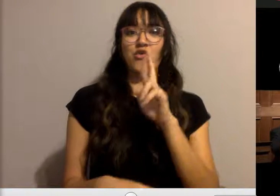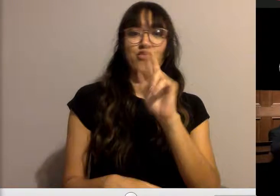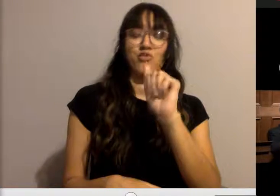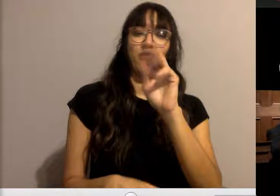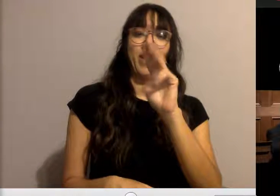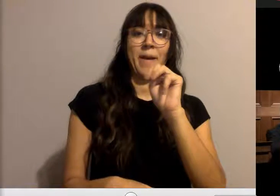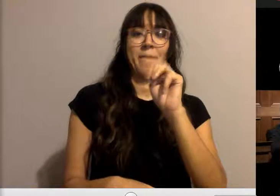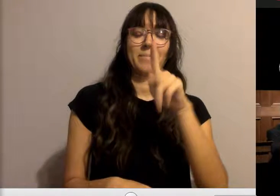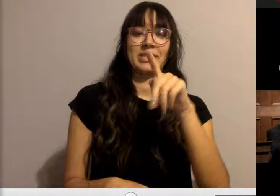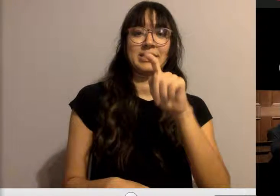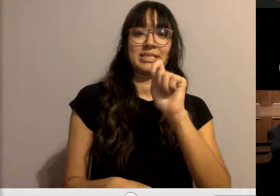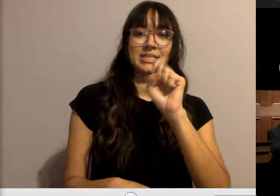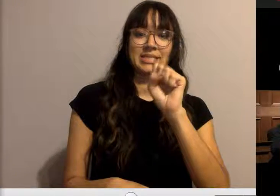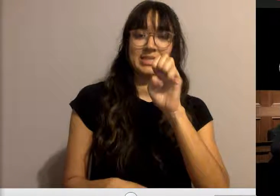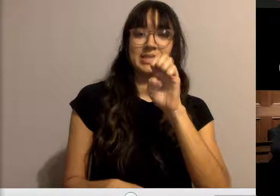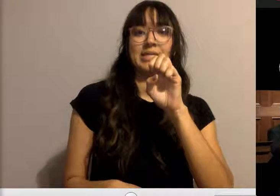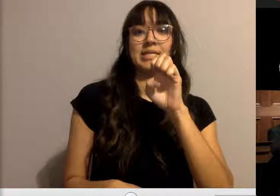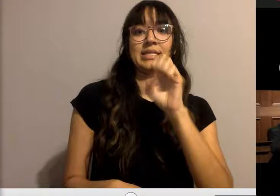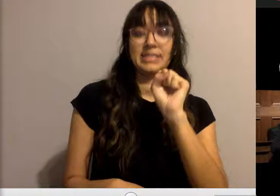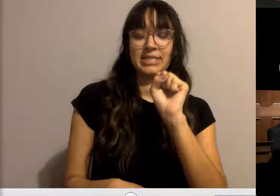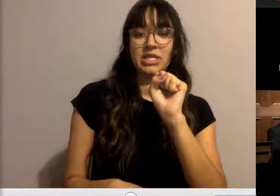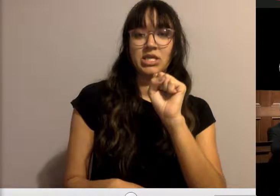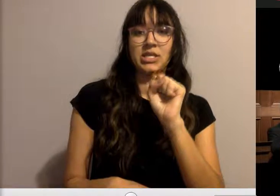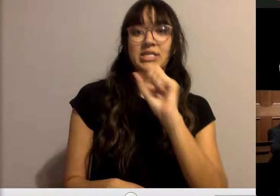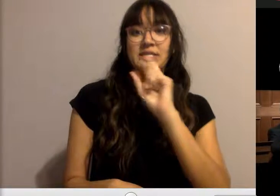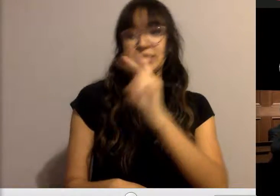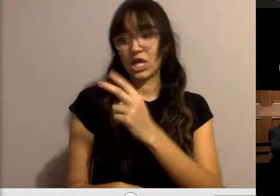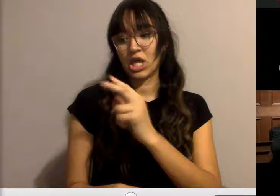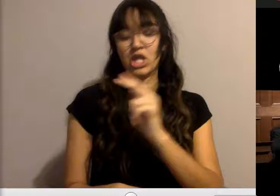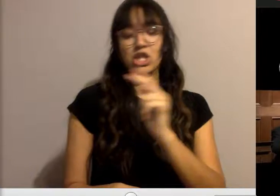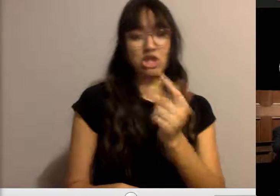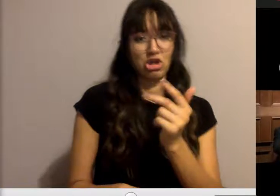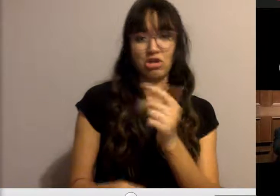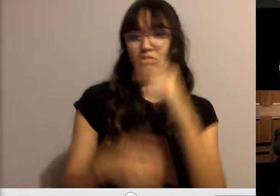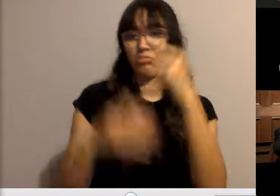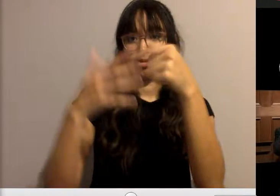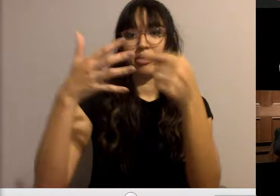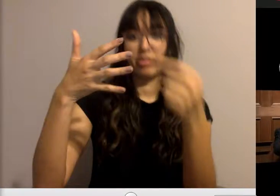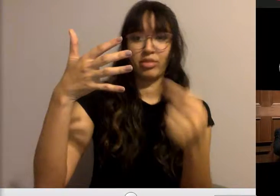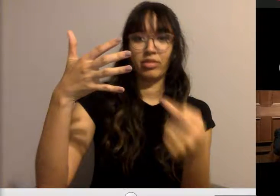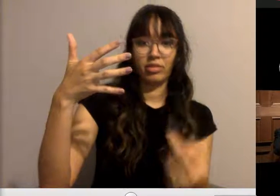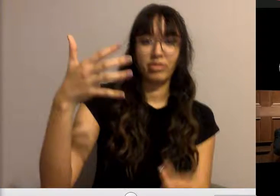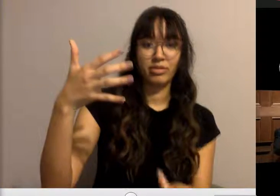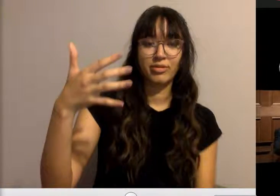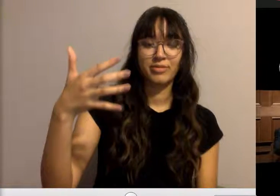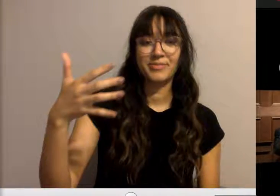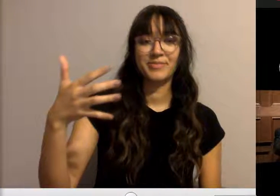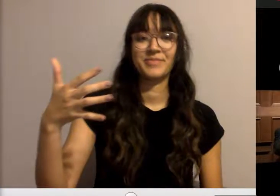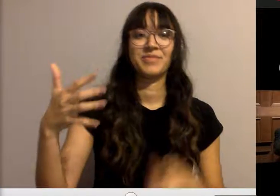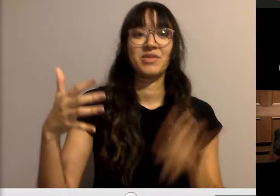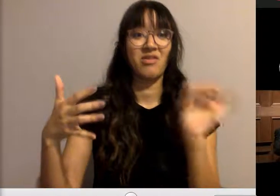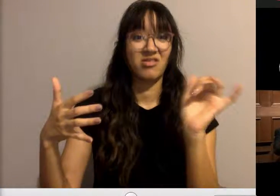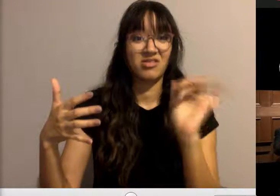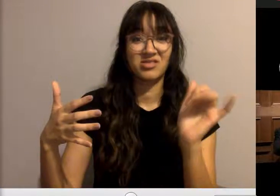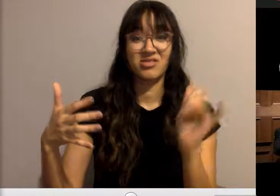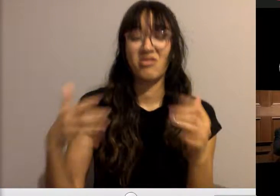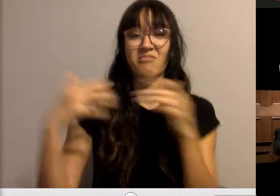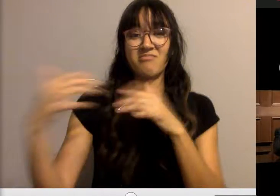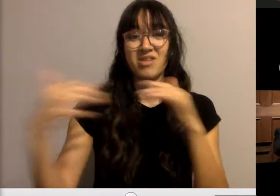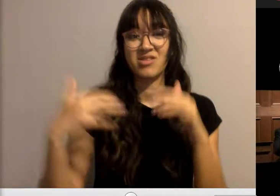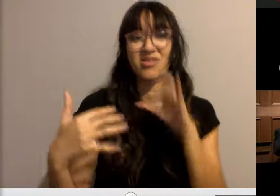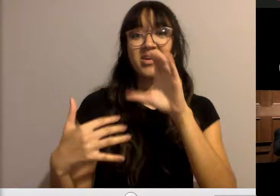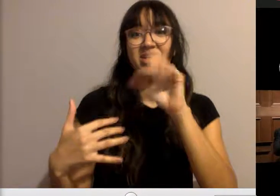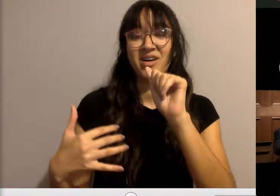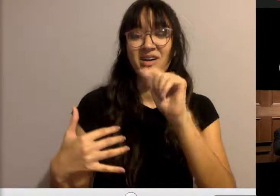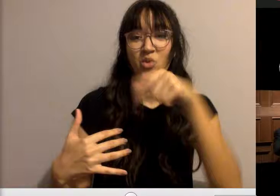my boy Amenhotep III, Akhenaten. This is that period. And this is the time with the Battle of Kadesh and the